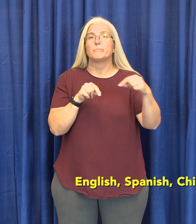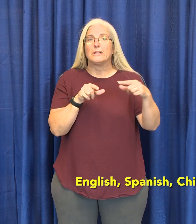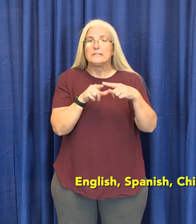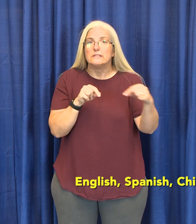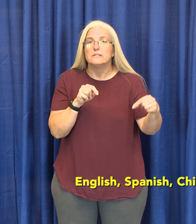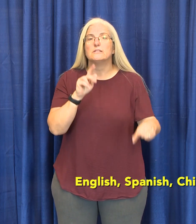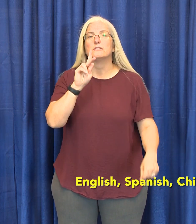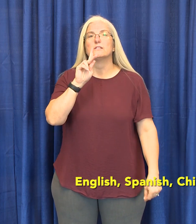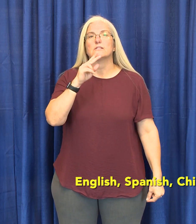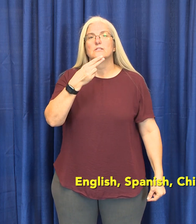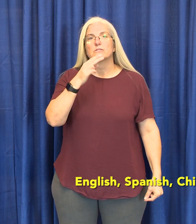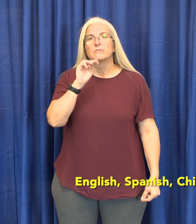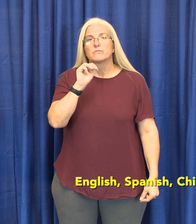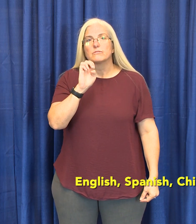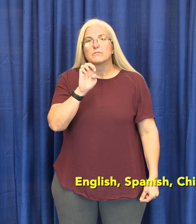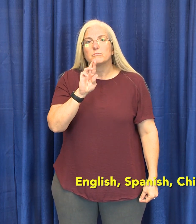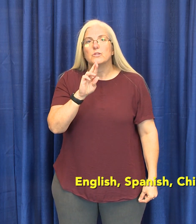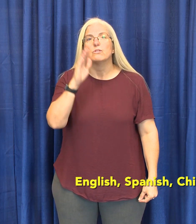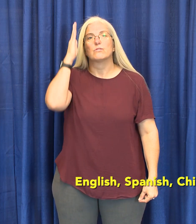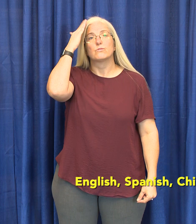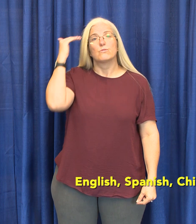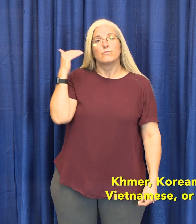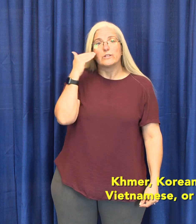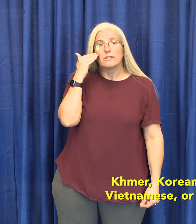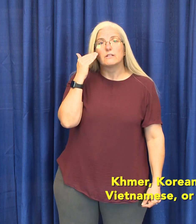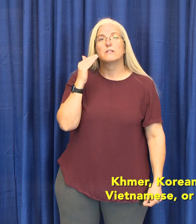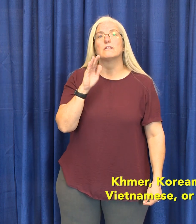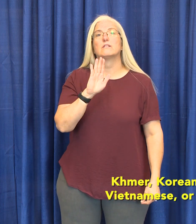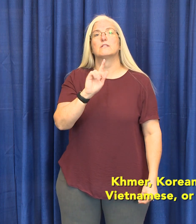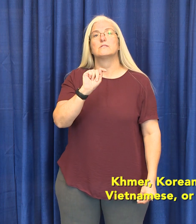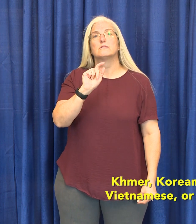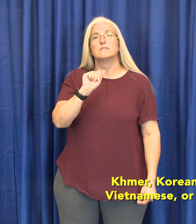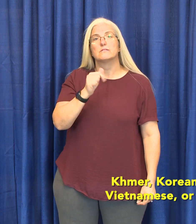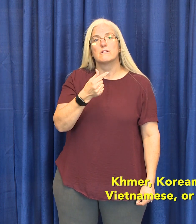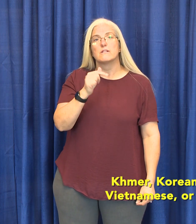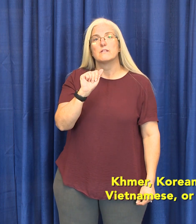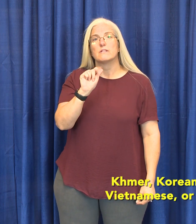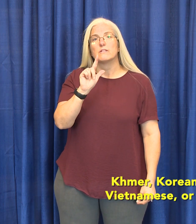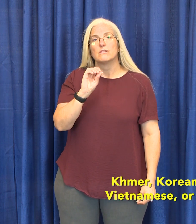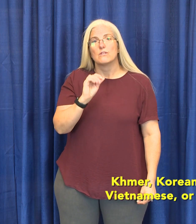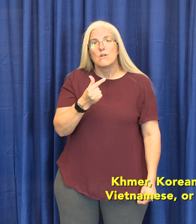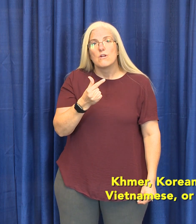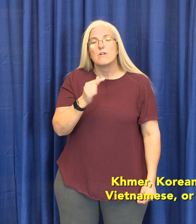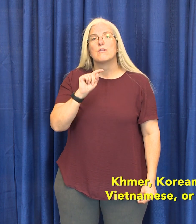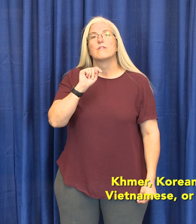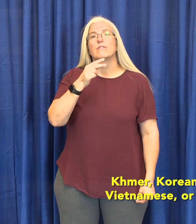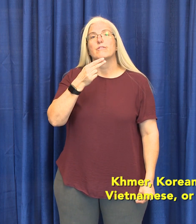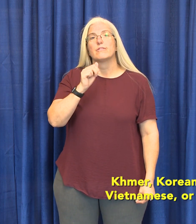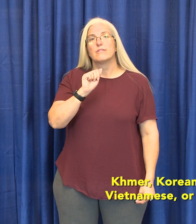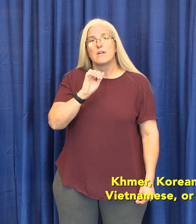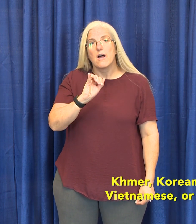Hindi, Japanese, Khmer, Korean, Tagalog,